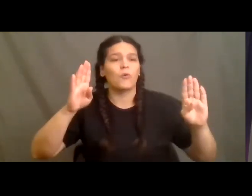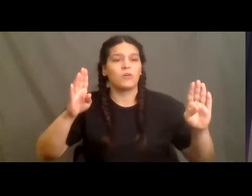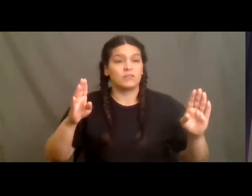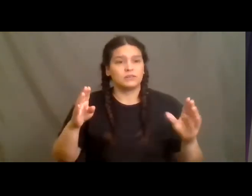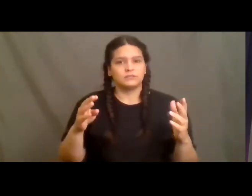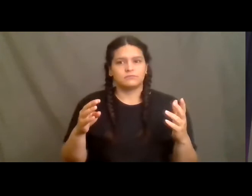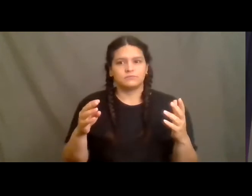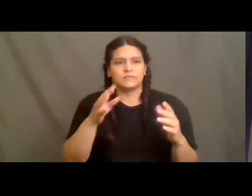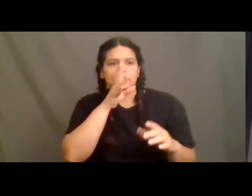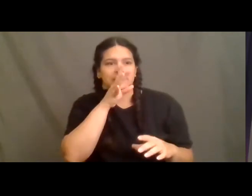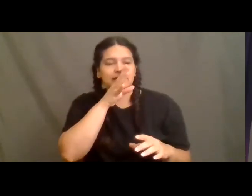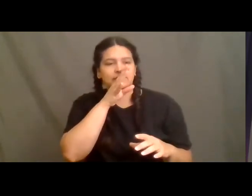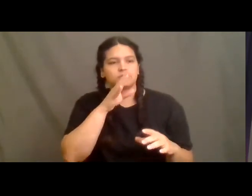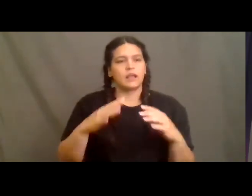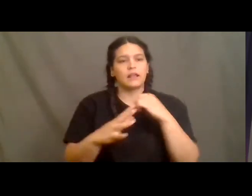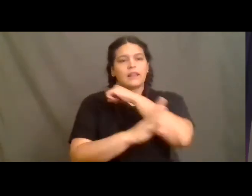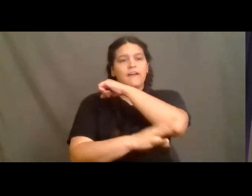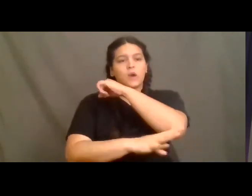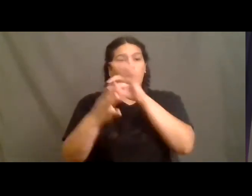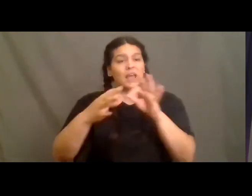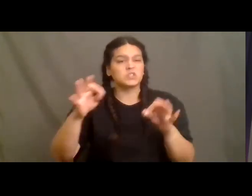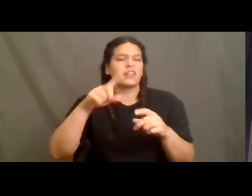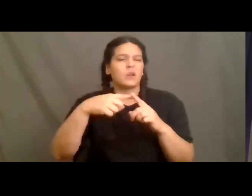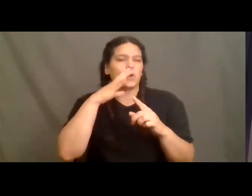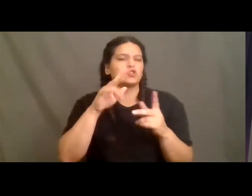language, and then I will translate that for you in English.